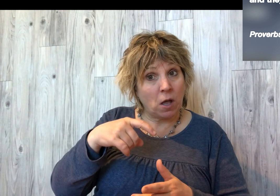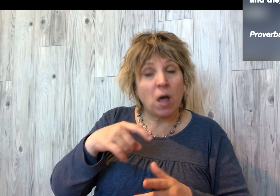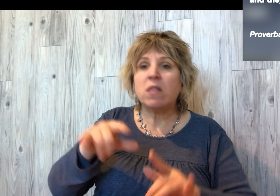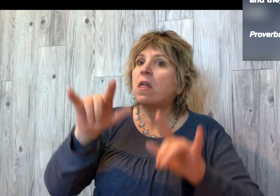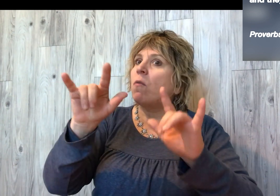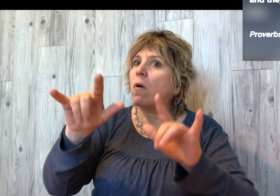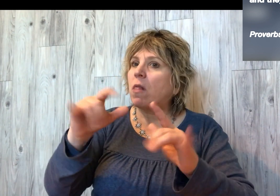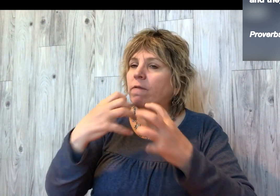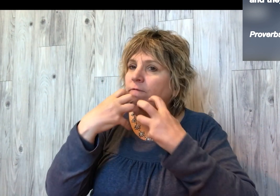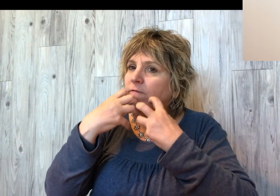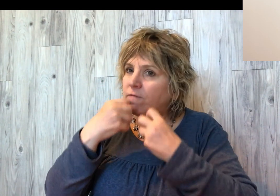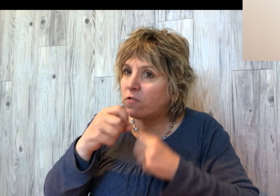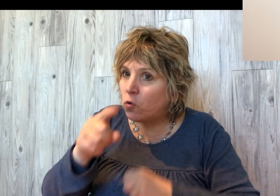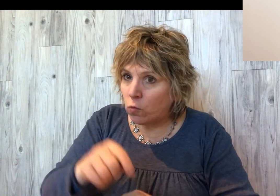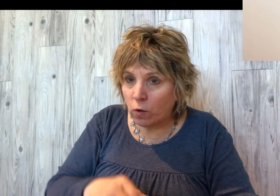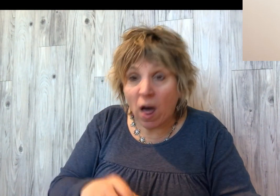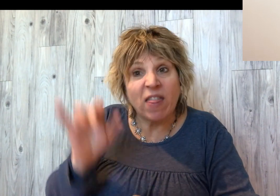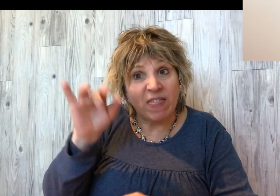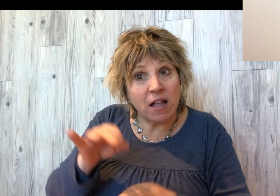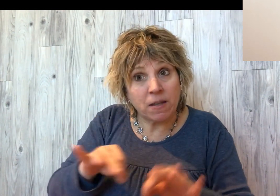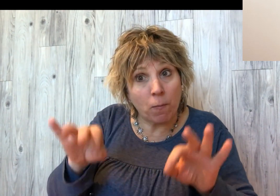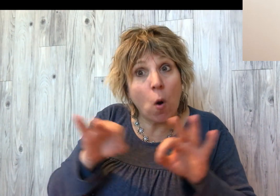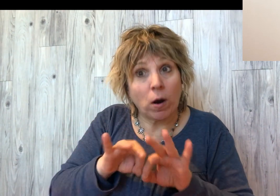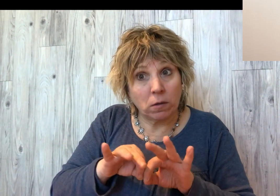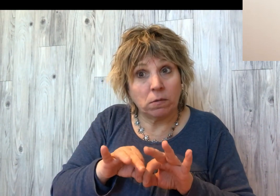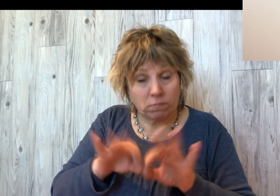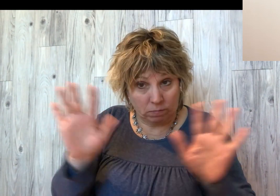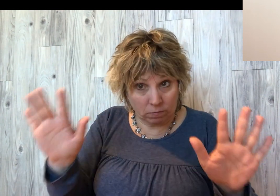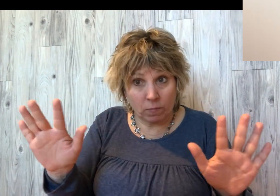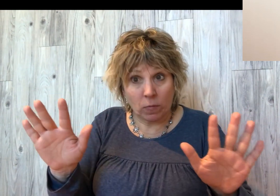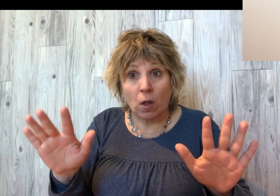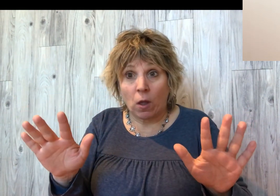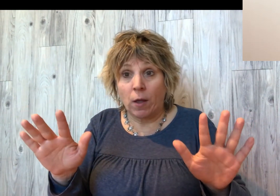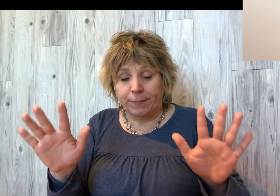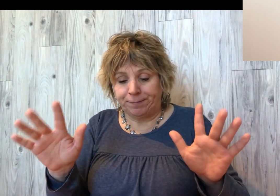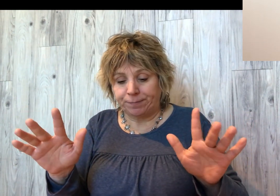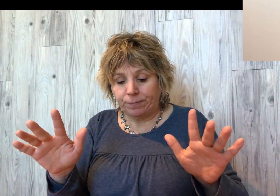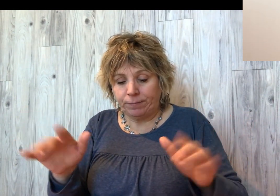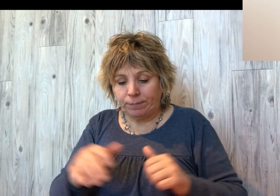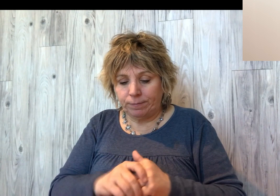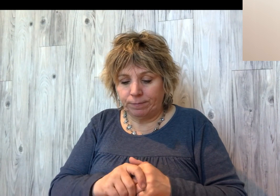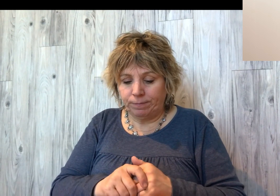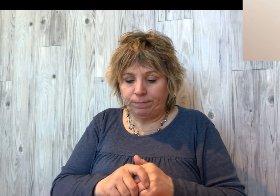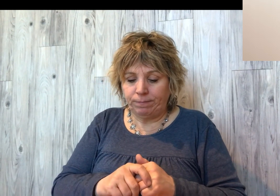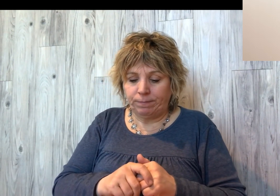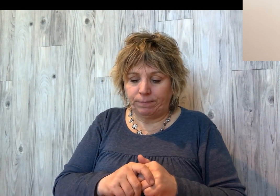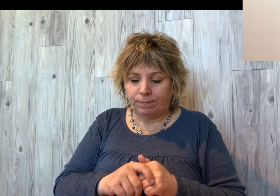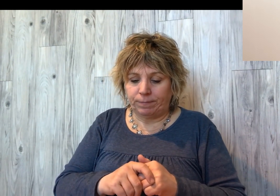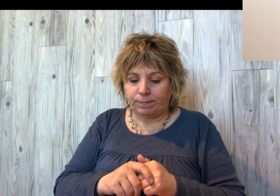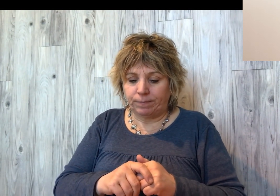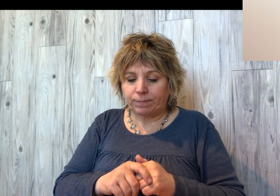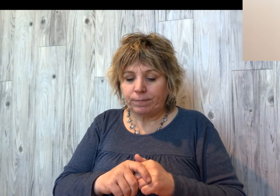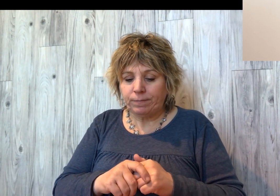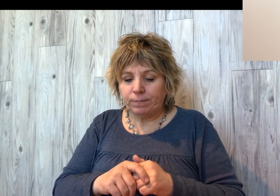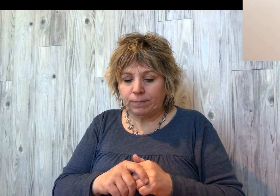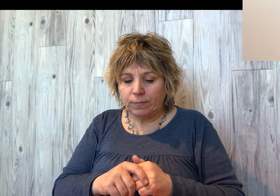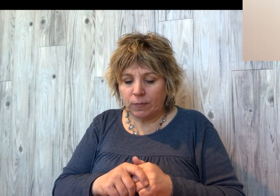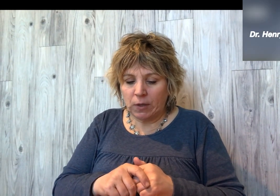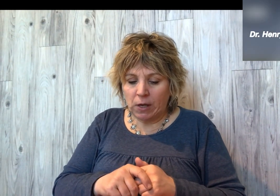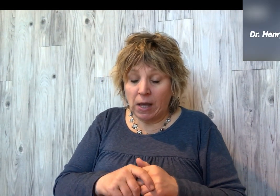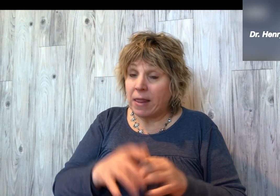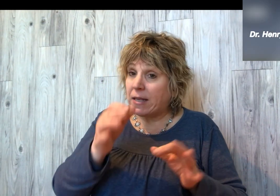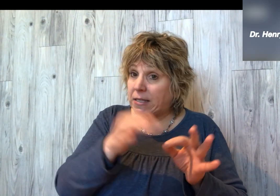will love you. Don't forget that. That's so important, all right? Dr. Henry Cloud, one more time. Listen to what he says in his book, Boundaries, on dealing with mockers. He